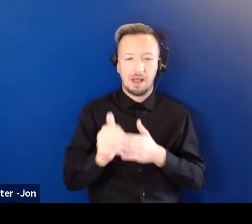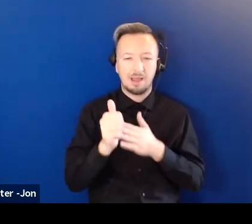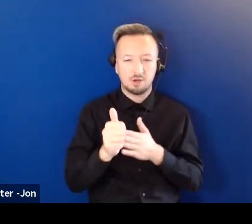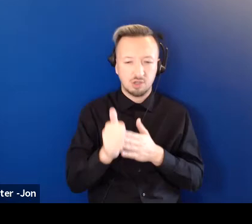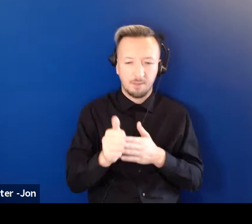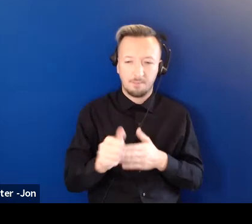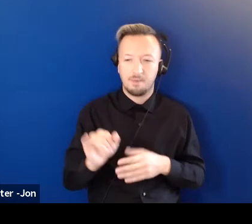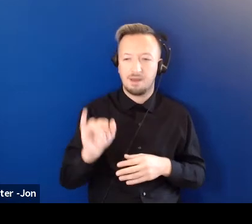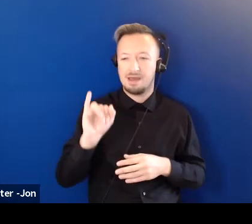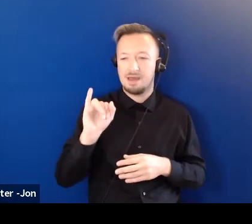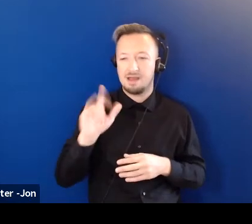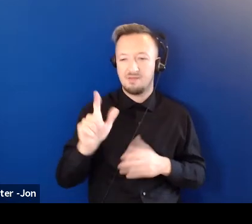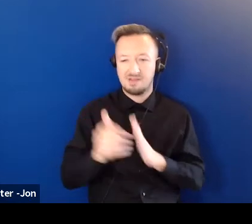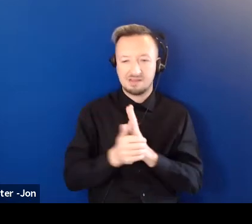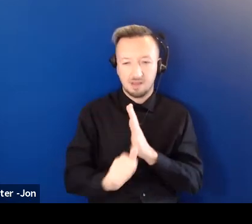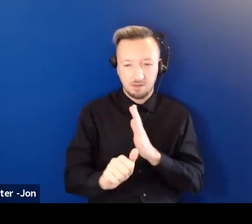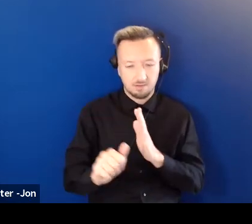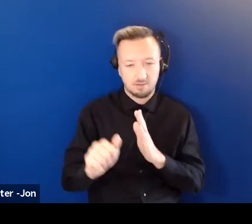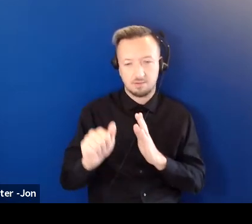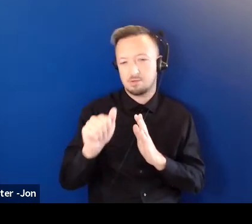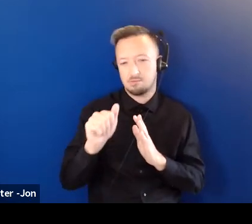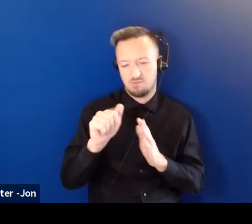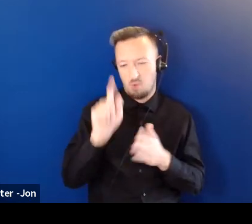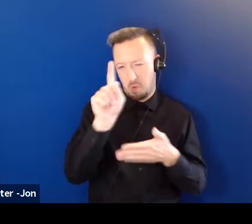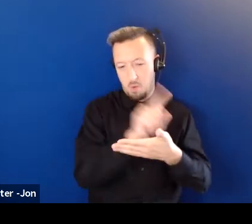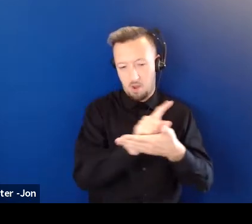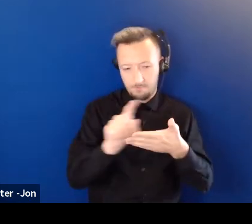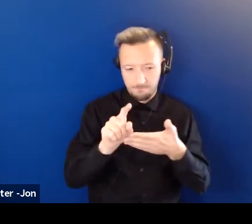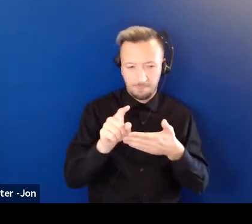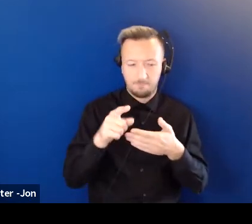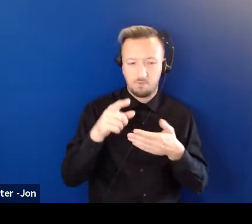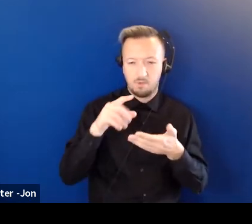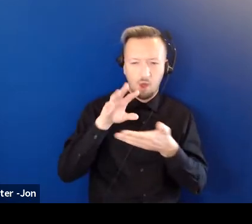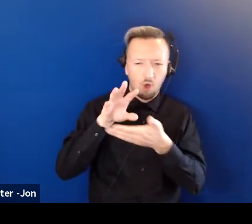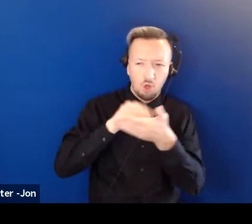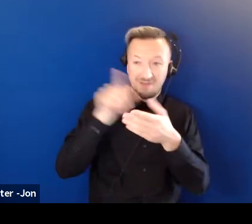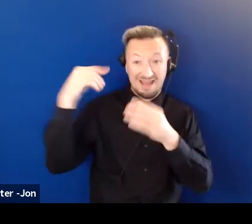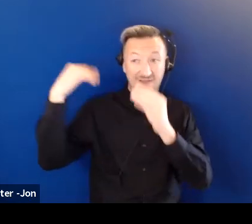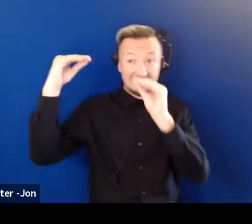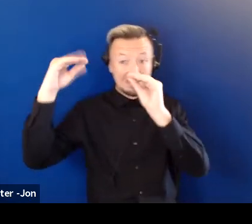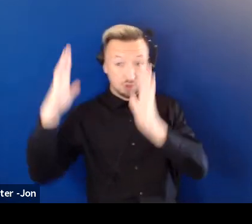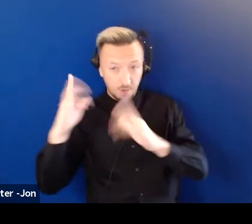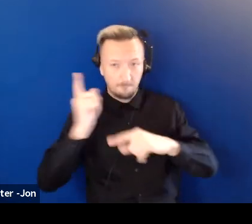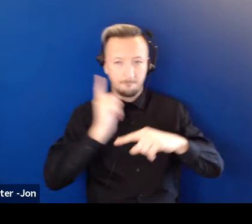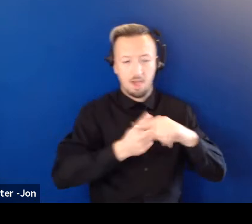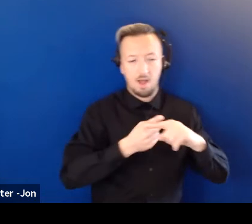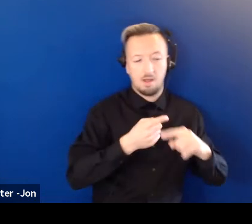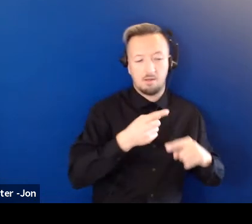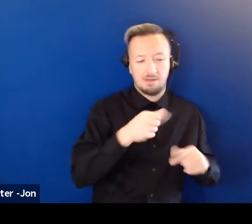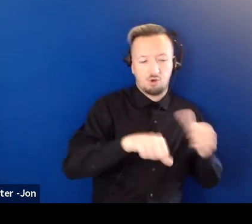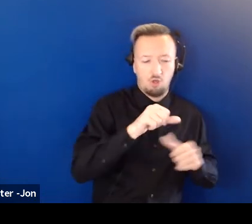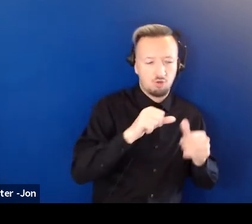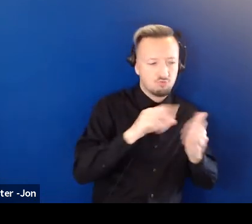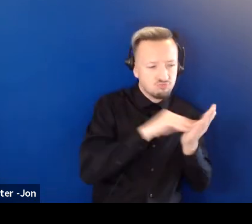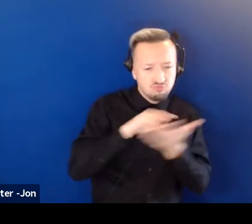it's over the course of a week, and they learn from facilitators and they learn from each other. It's very similar